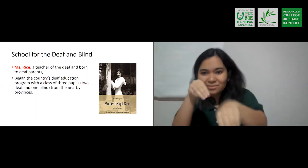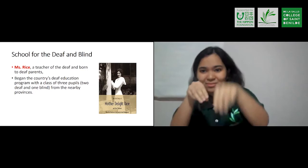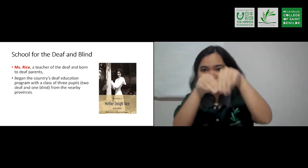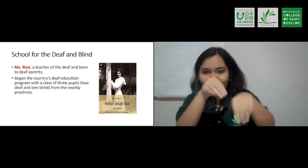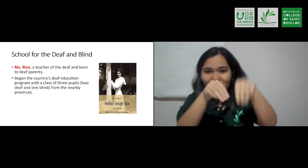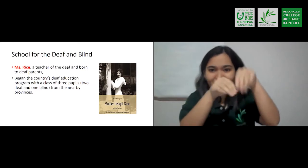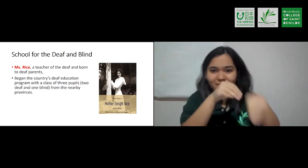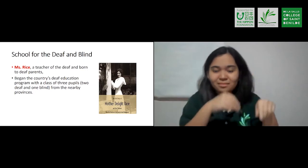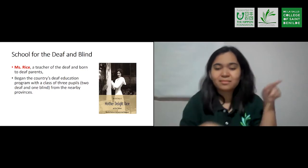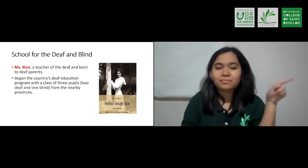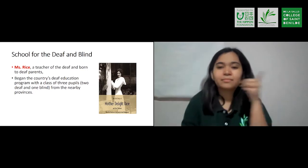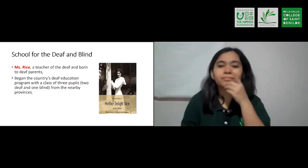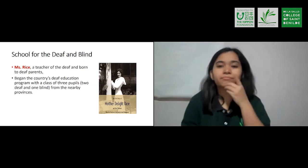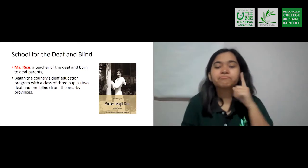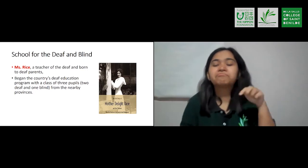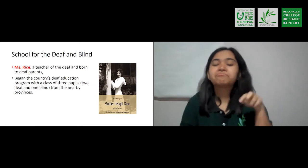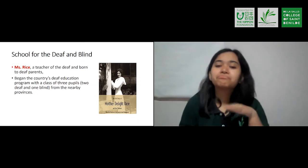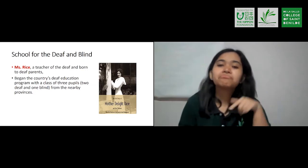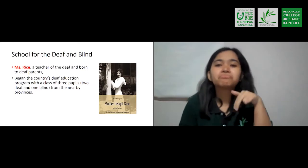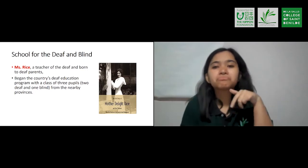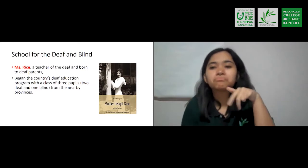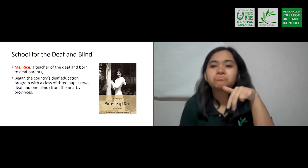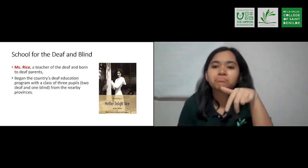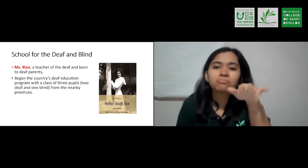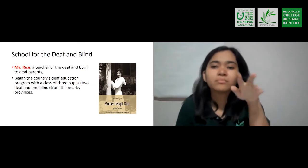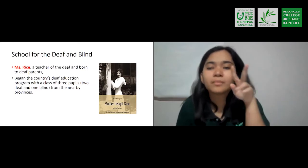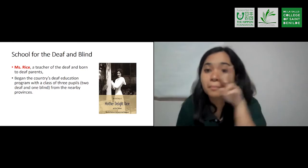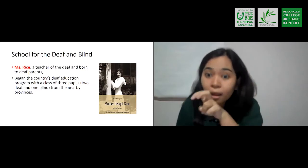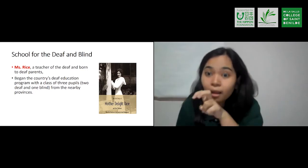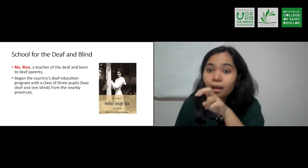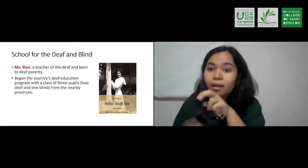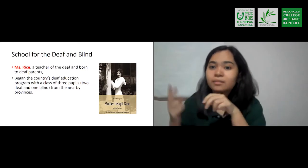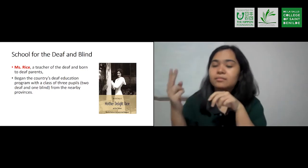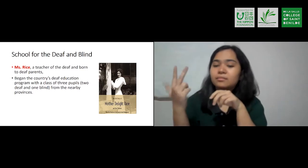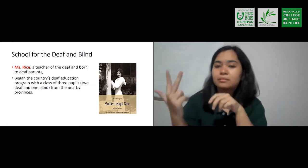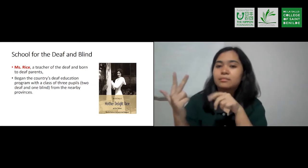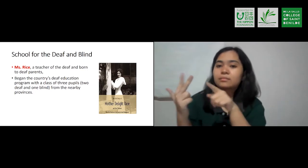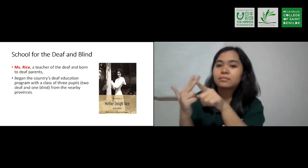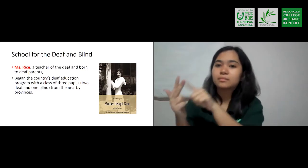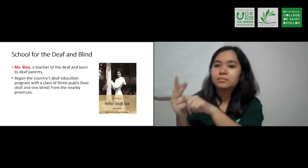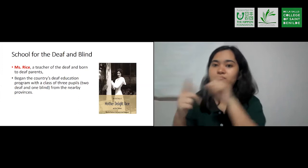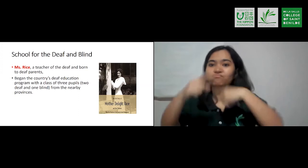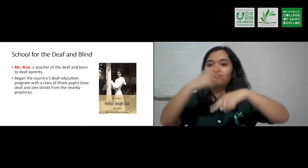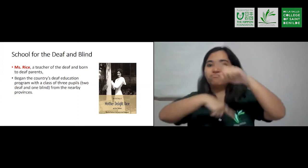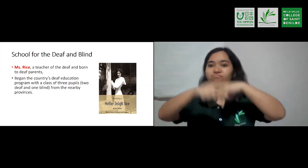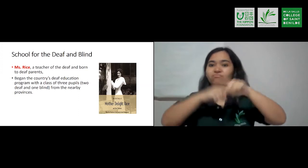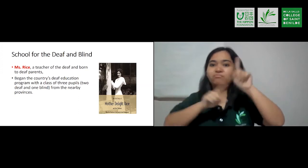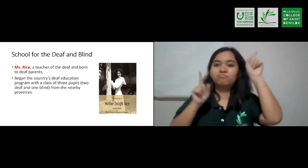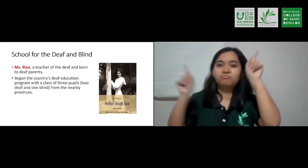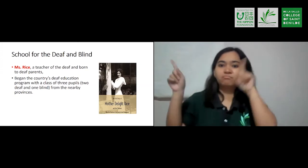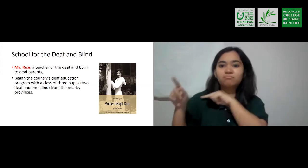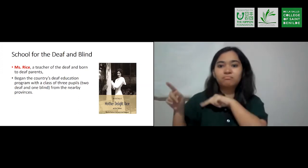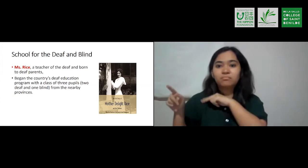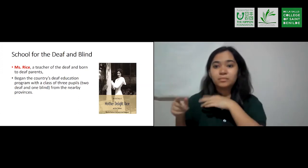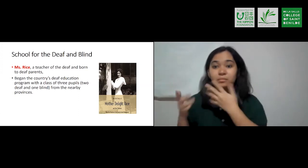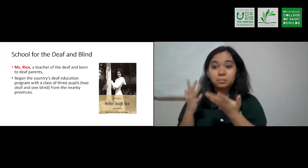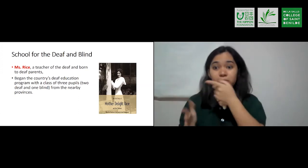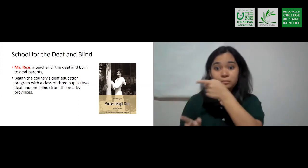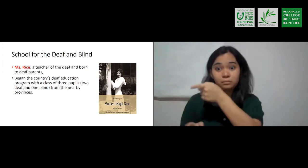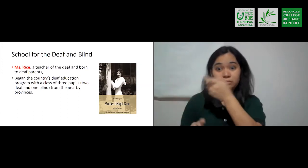I assume that they were farmers, and Delight saw them one day signing to each other